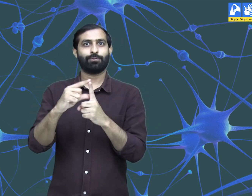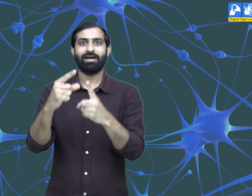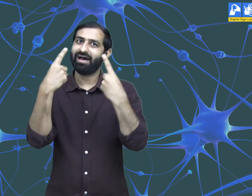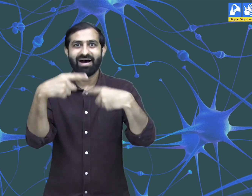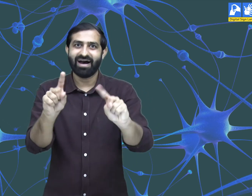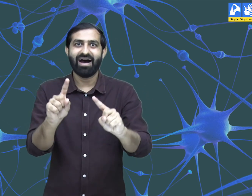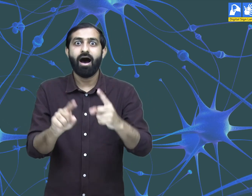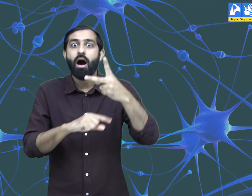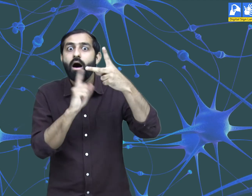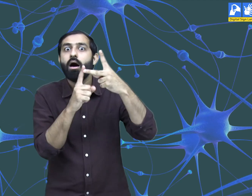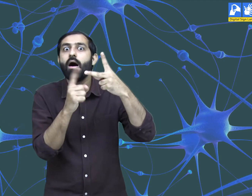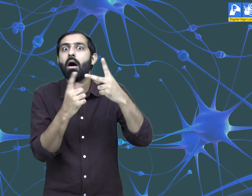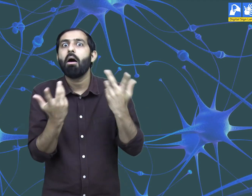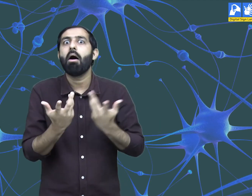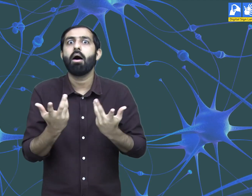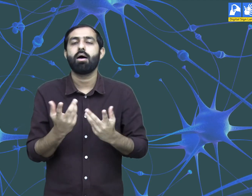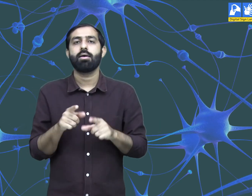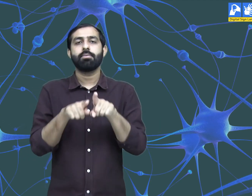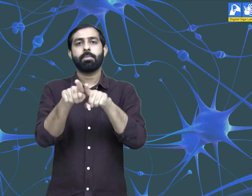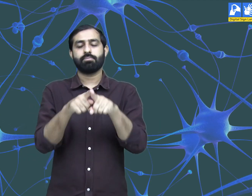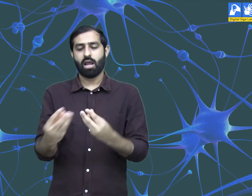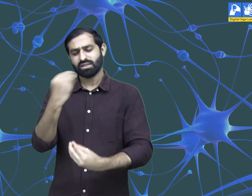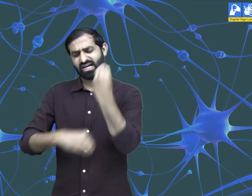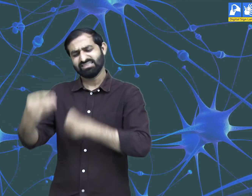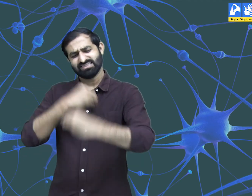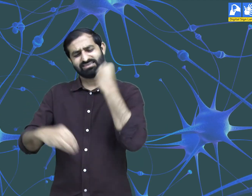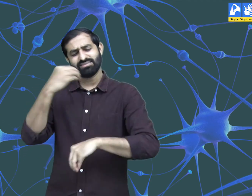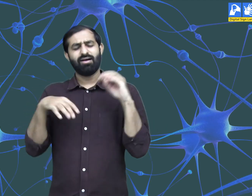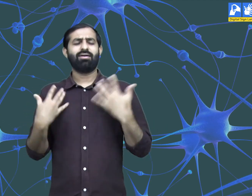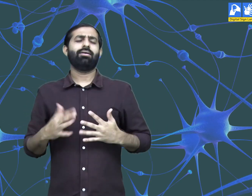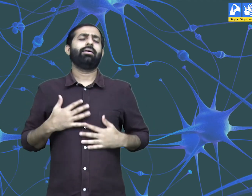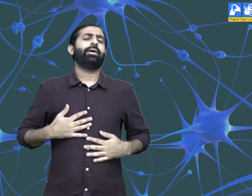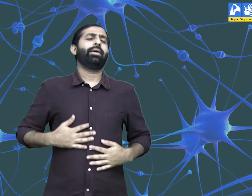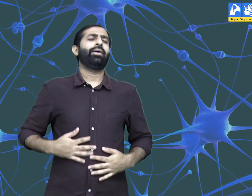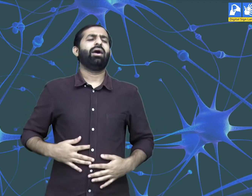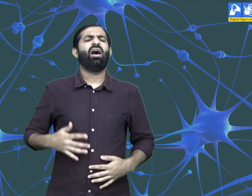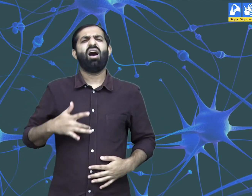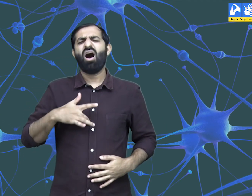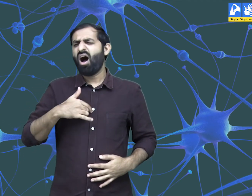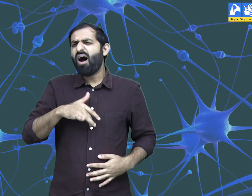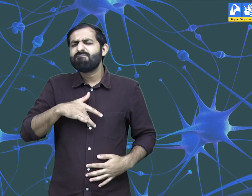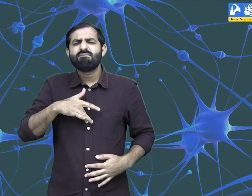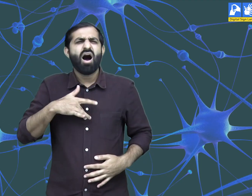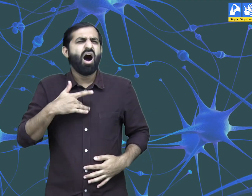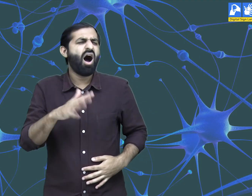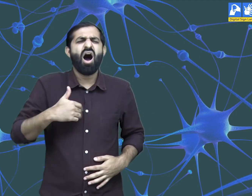naked eyes. Second is invisible movements. These are the types of